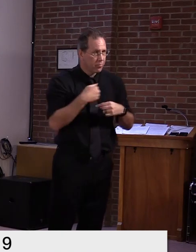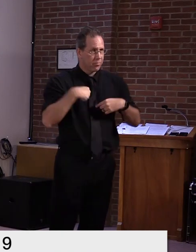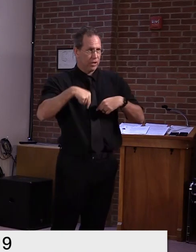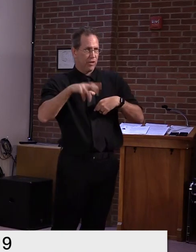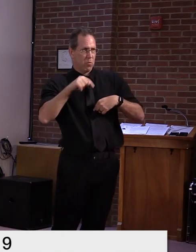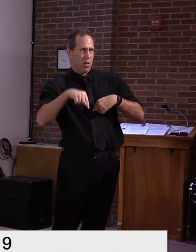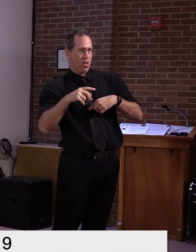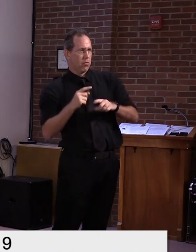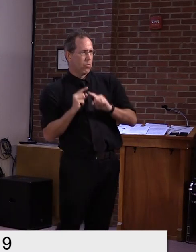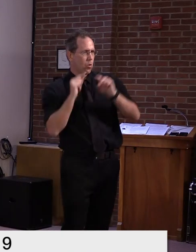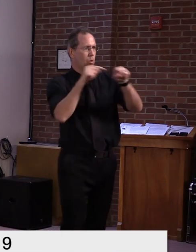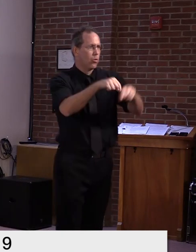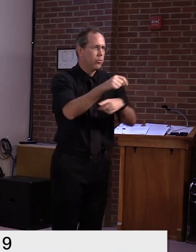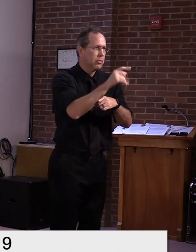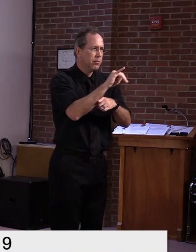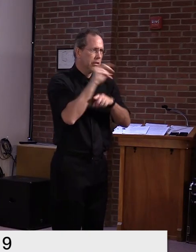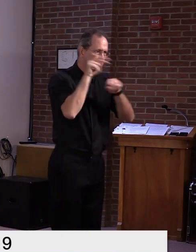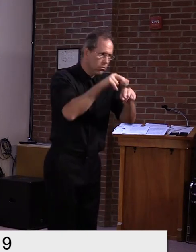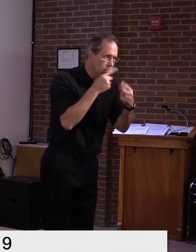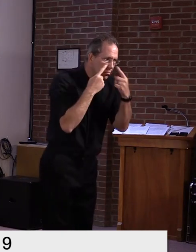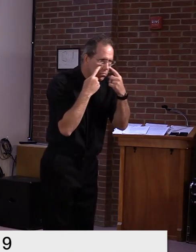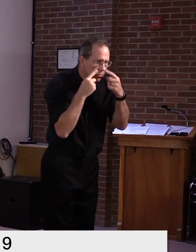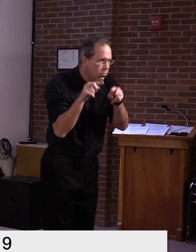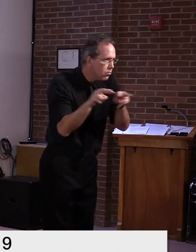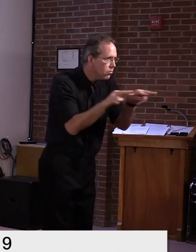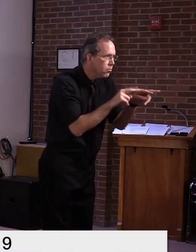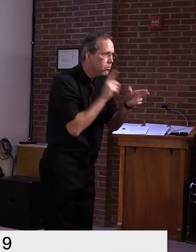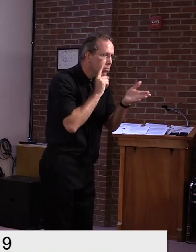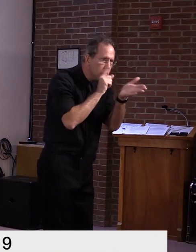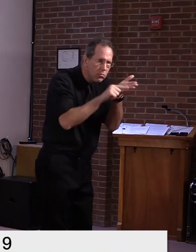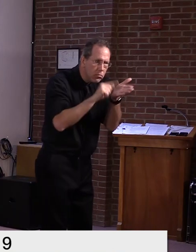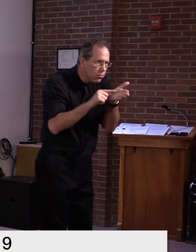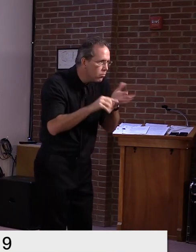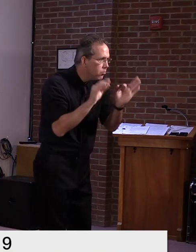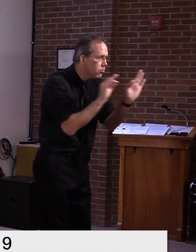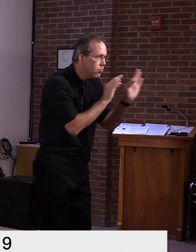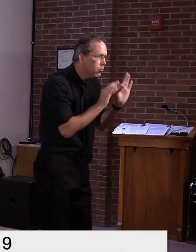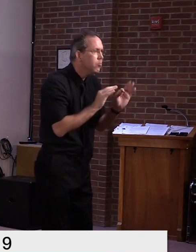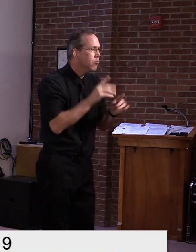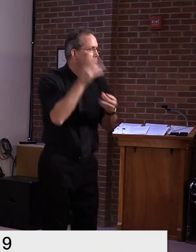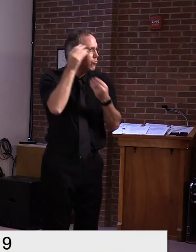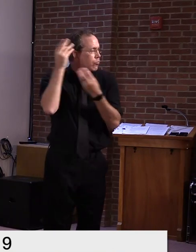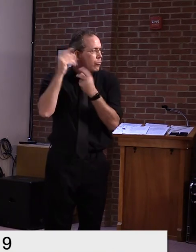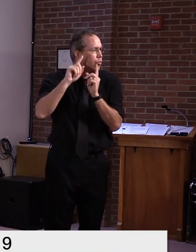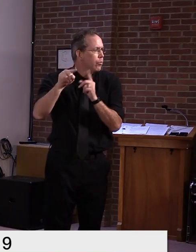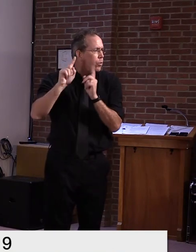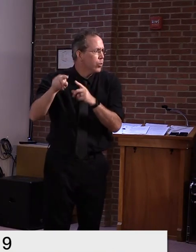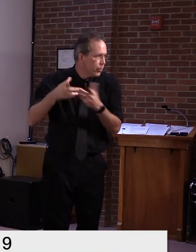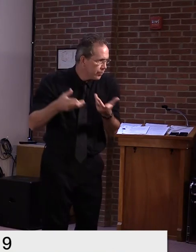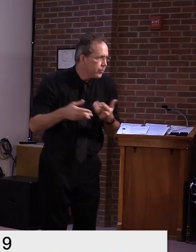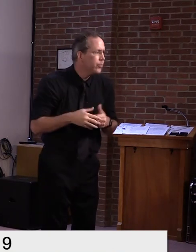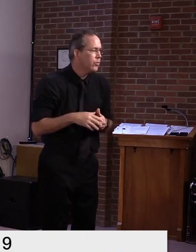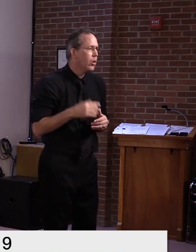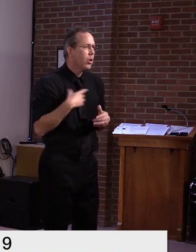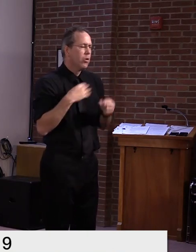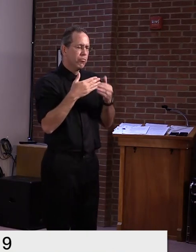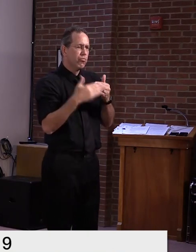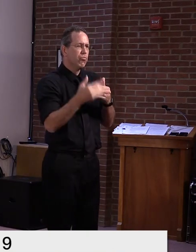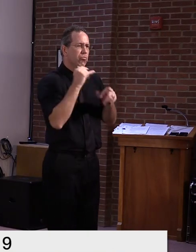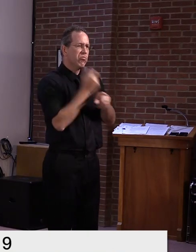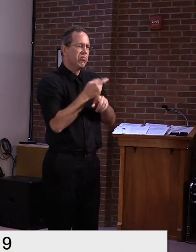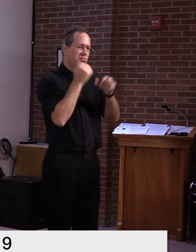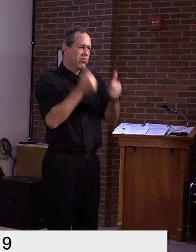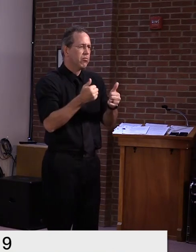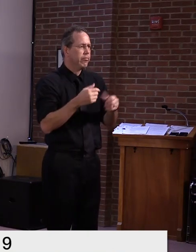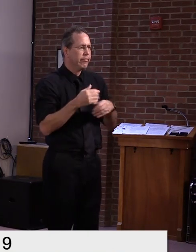closer sort of tabs on that facility as we move forward that we would probably look at in